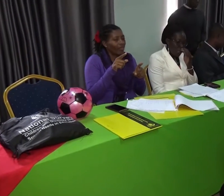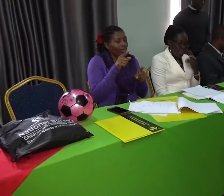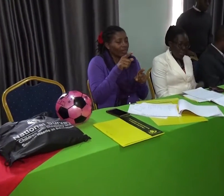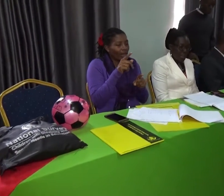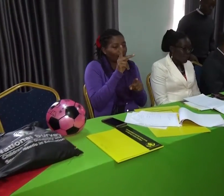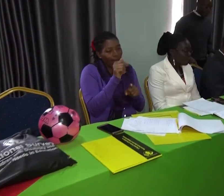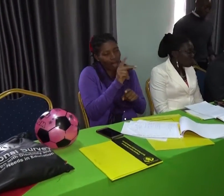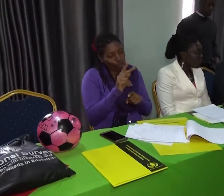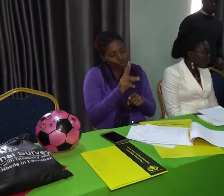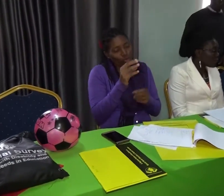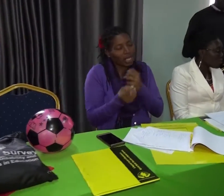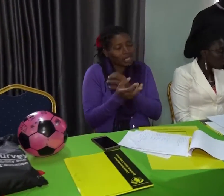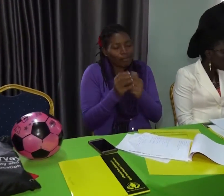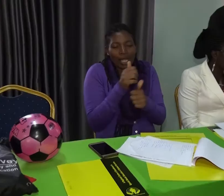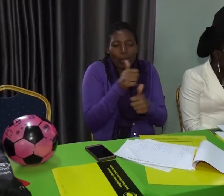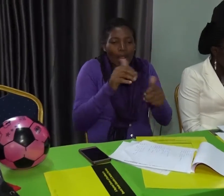schools.